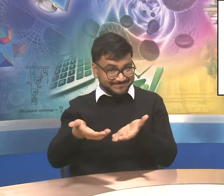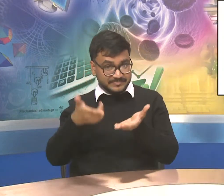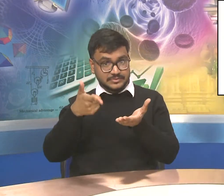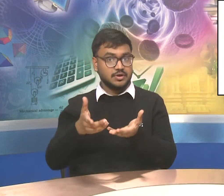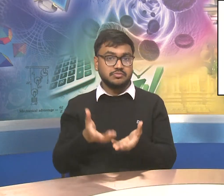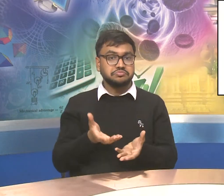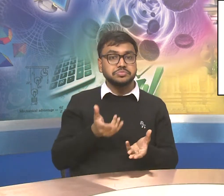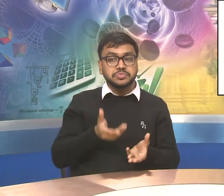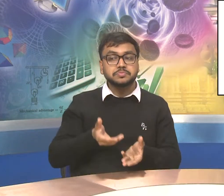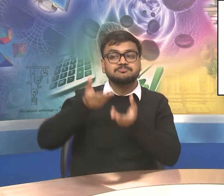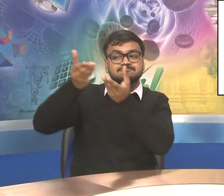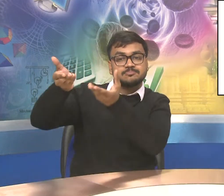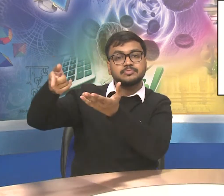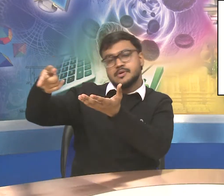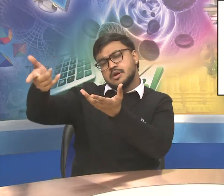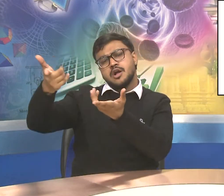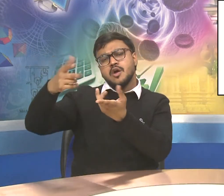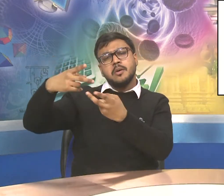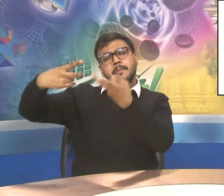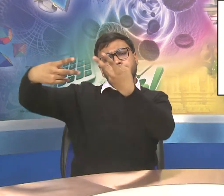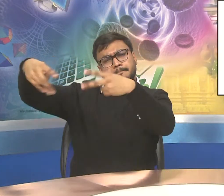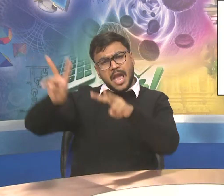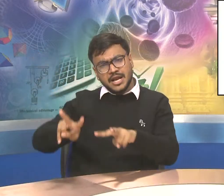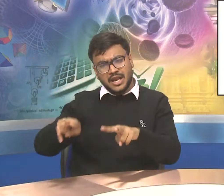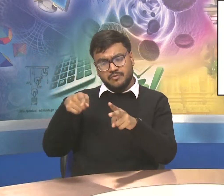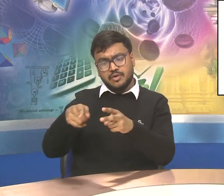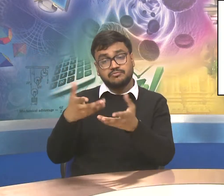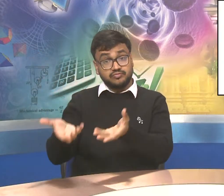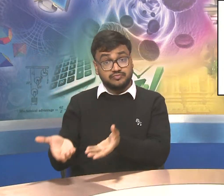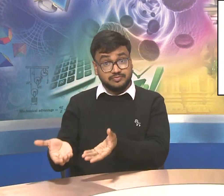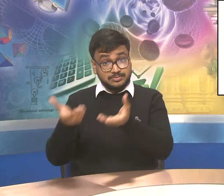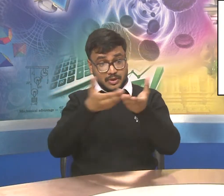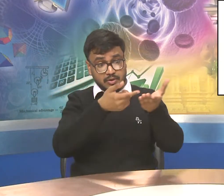on interlibrary loan and is given to the users.